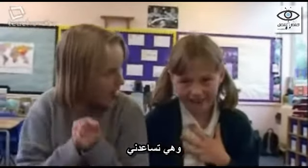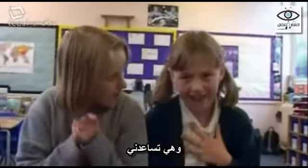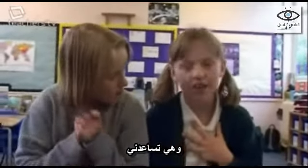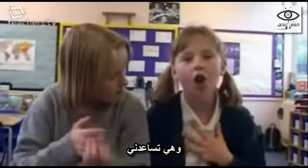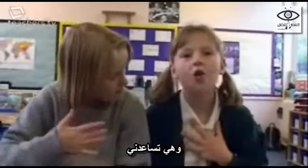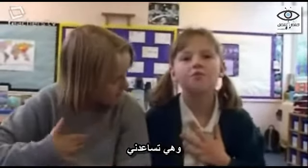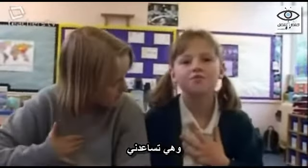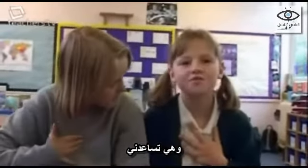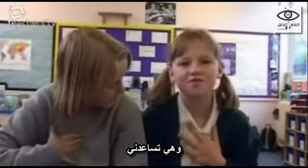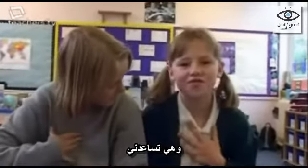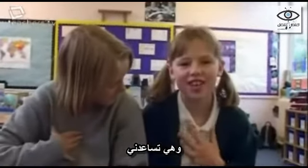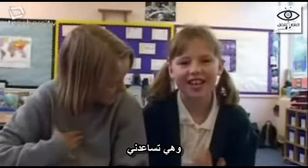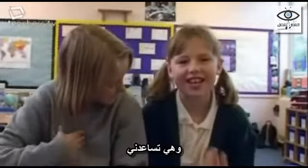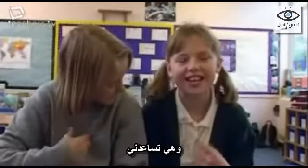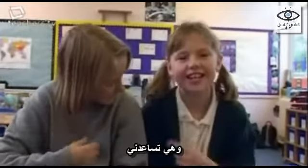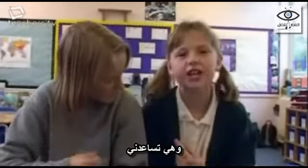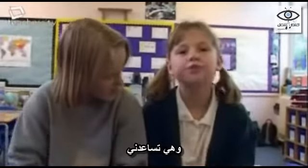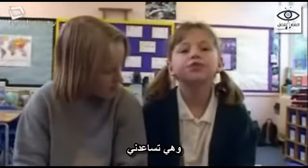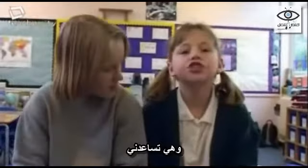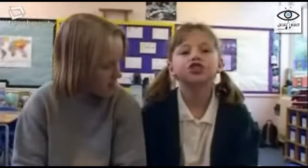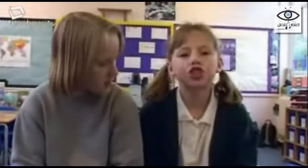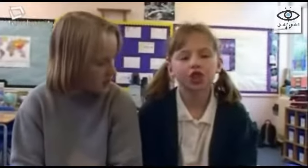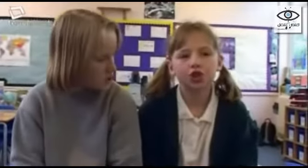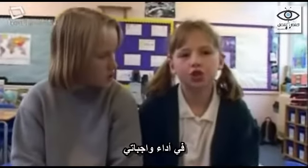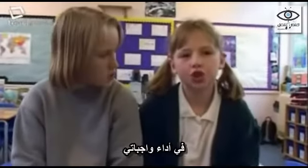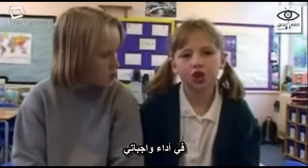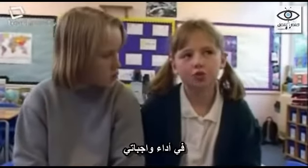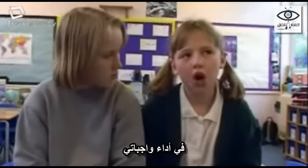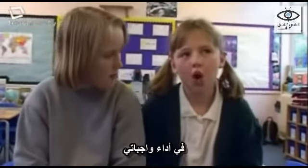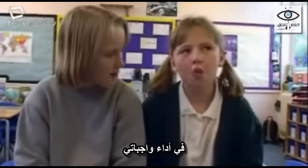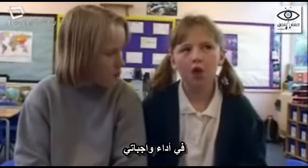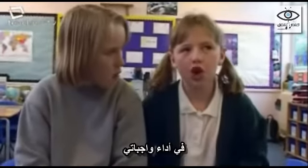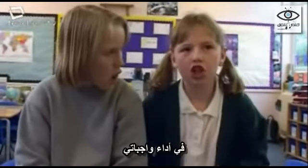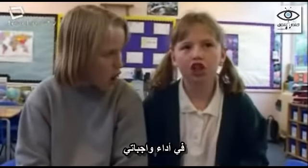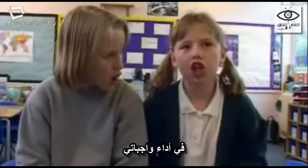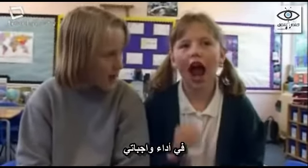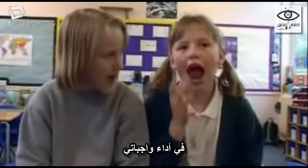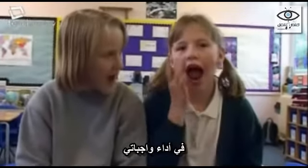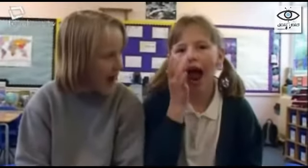help. Me to do my